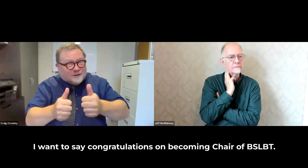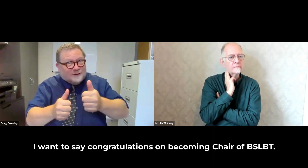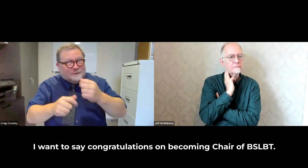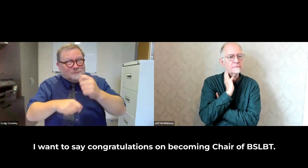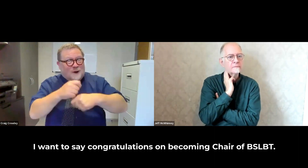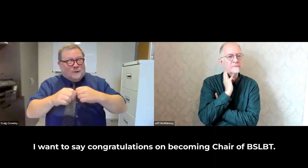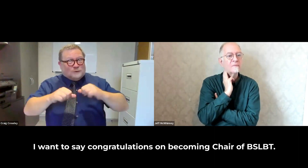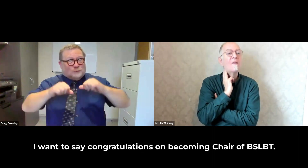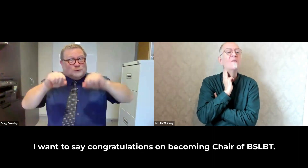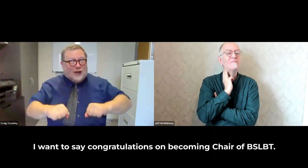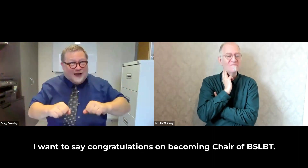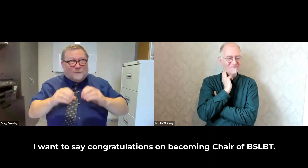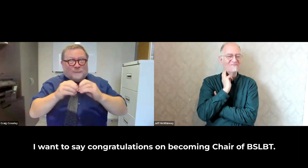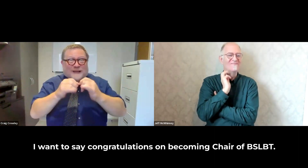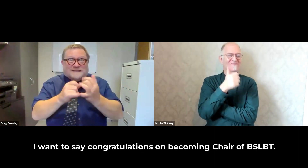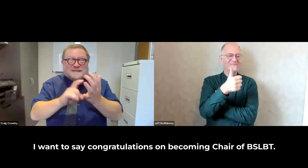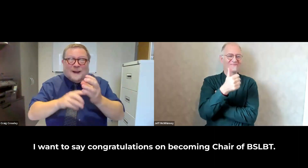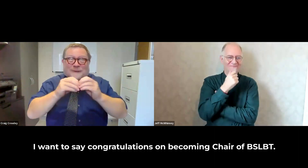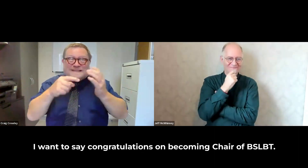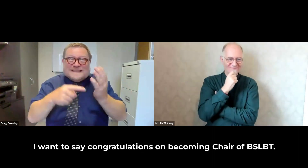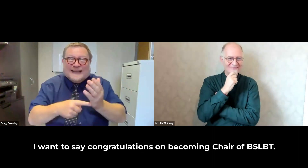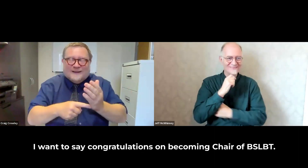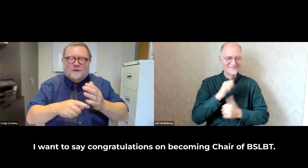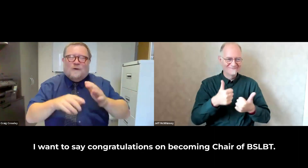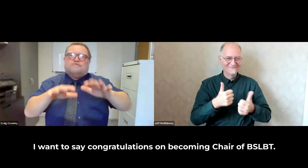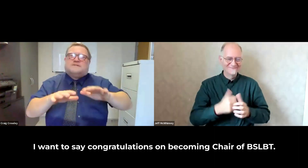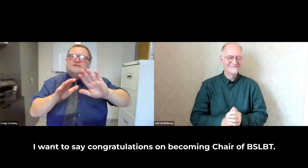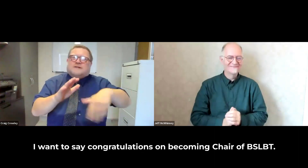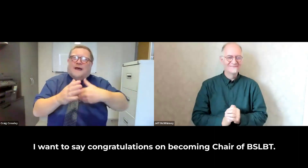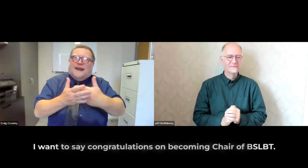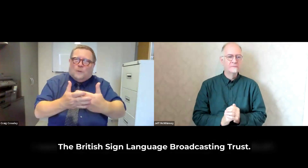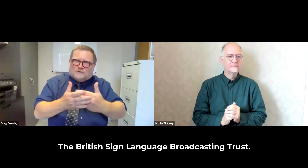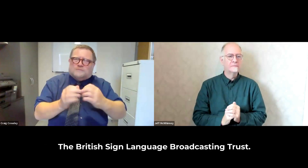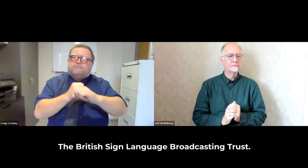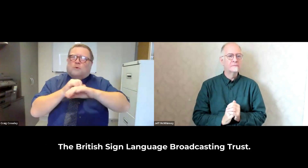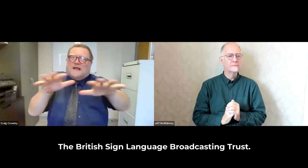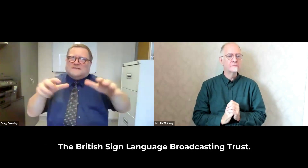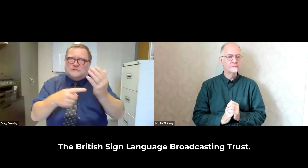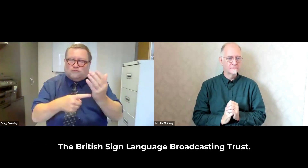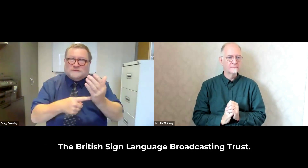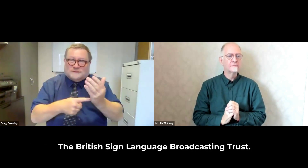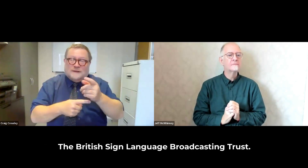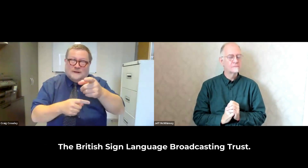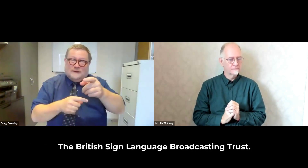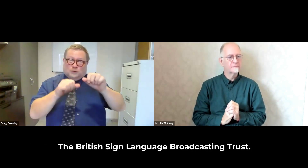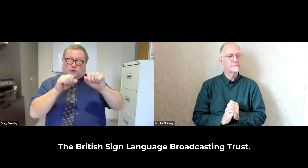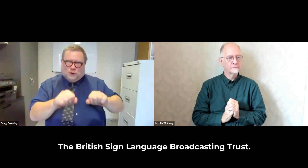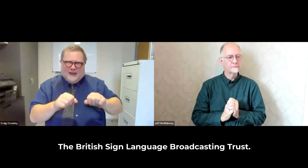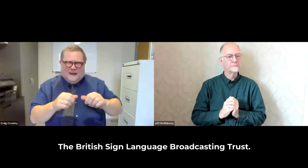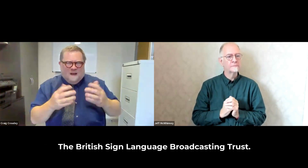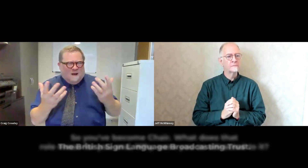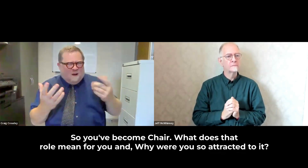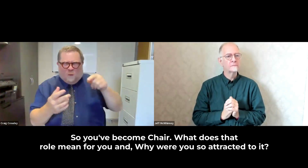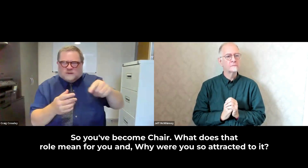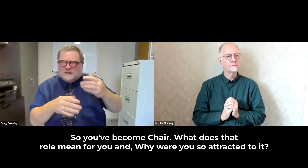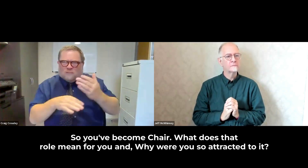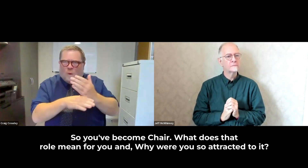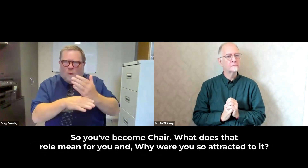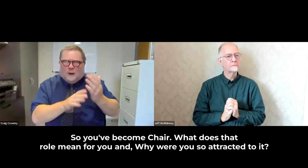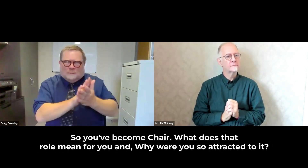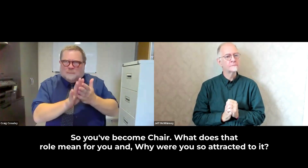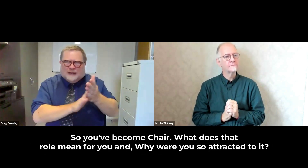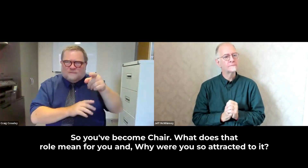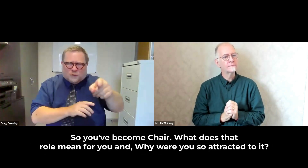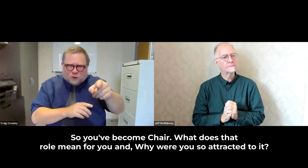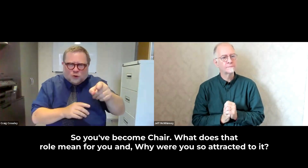say congratulations on becoming chair of BSLBT, the British Sign Language Broadcasting Trust. So you've